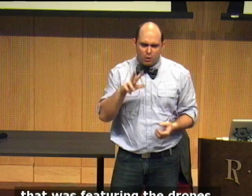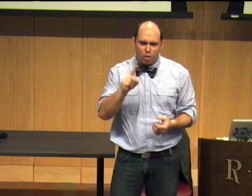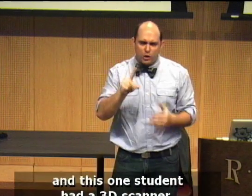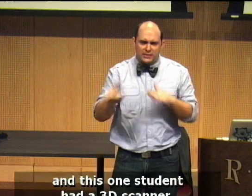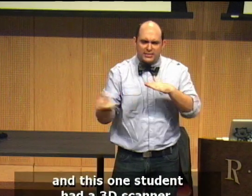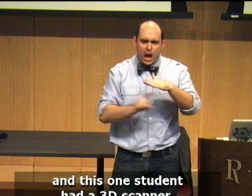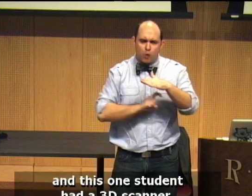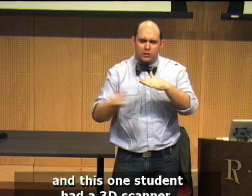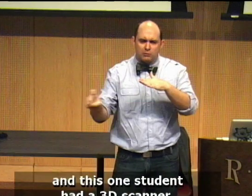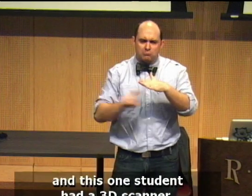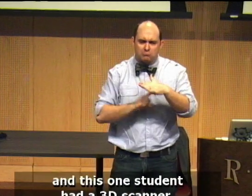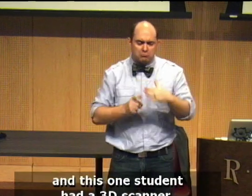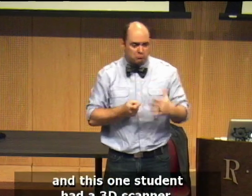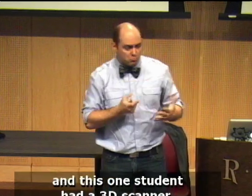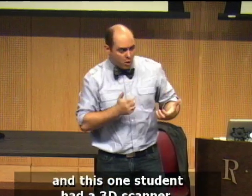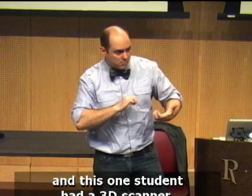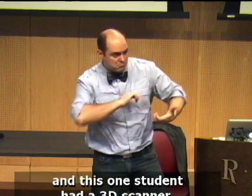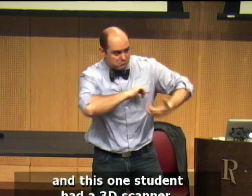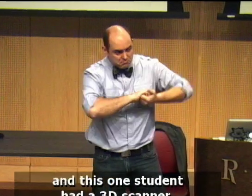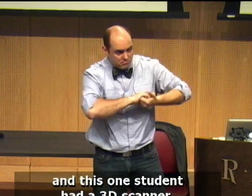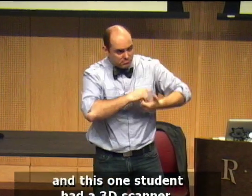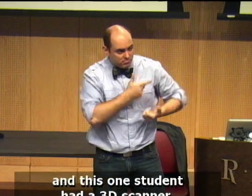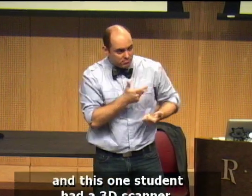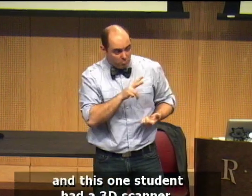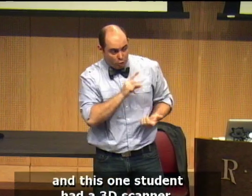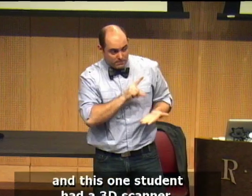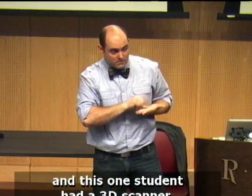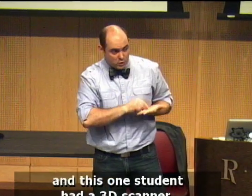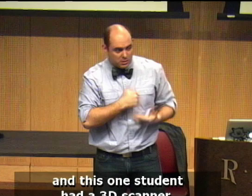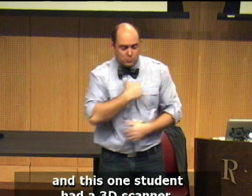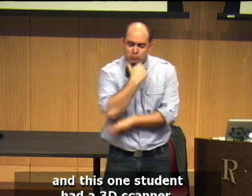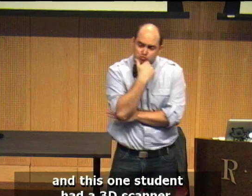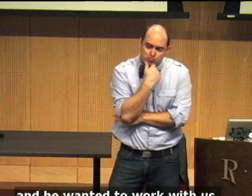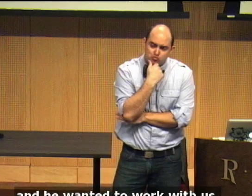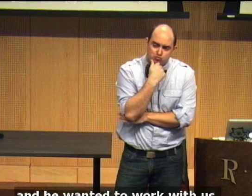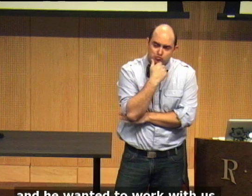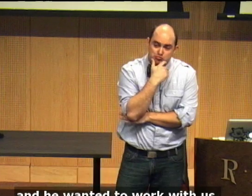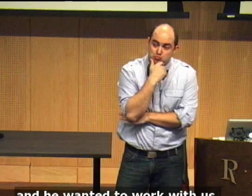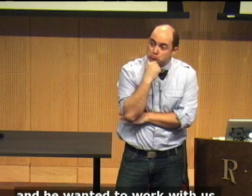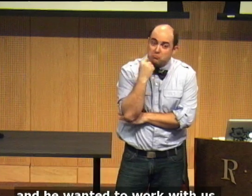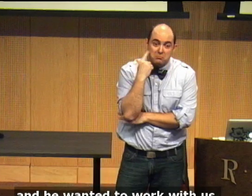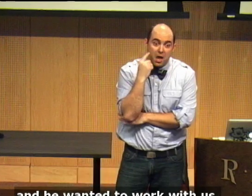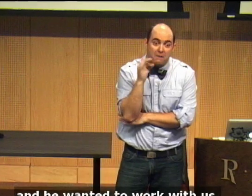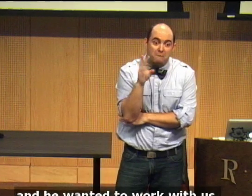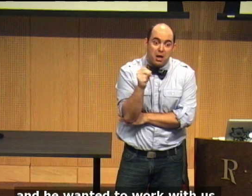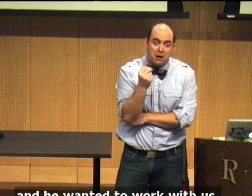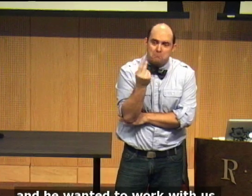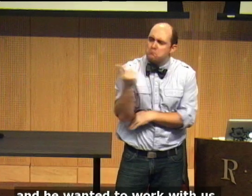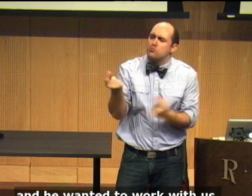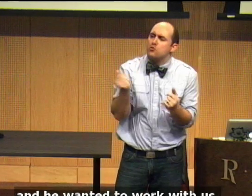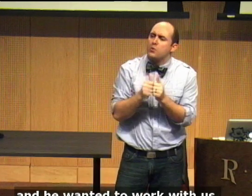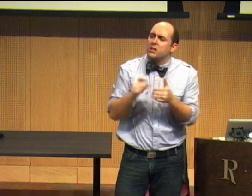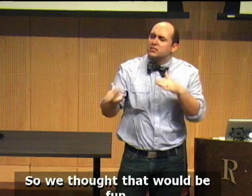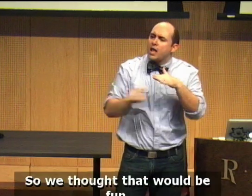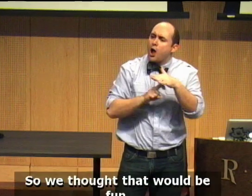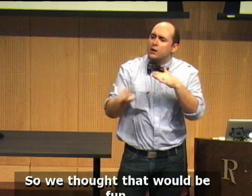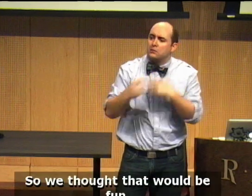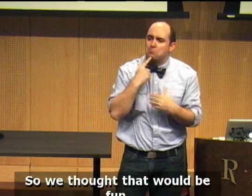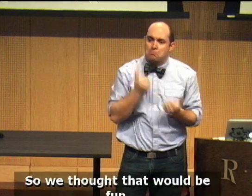this one student had a 3D scanner, and he wanted to work with us. So we thought that